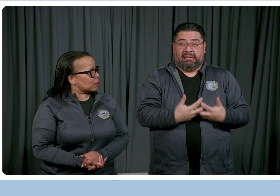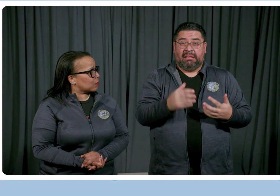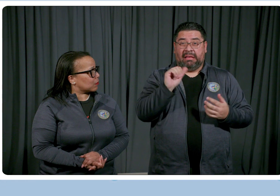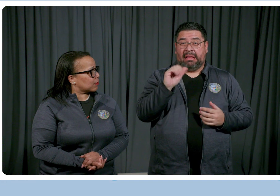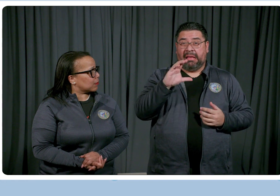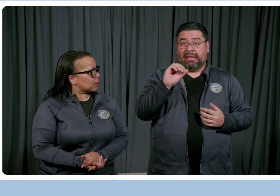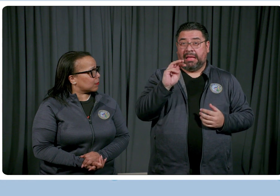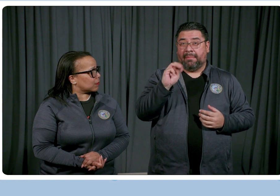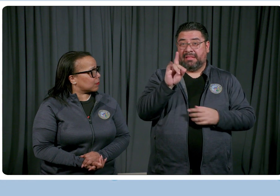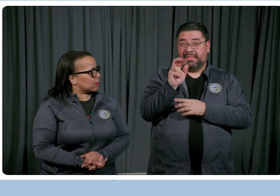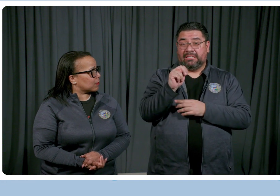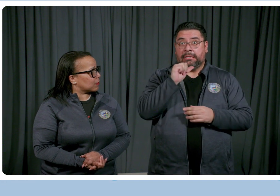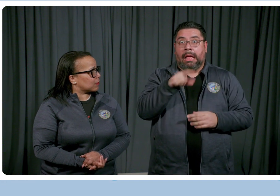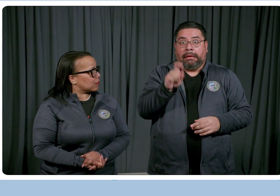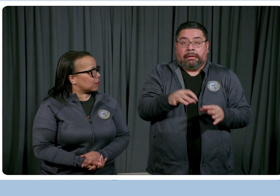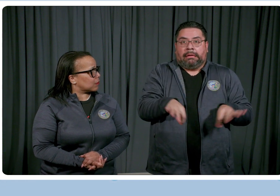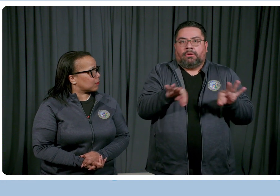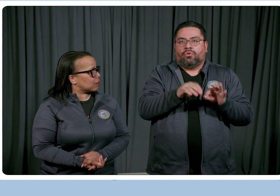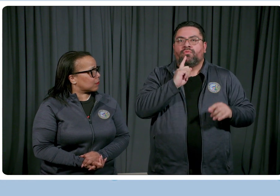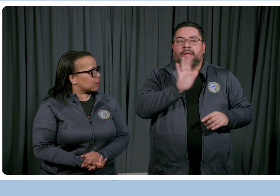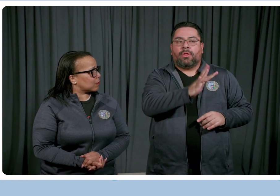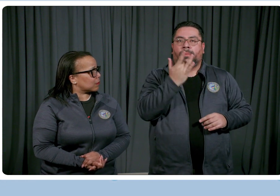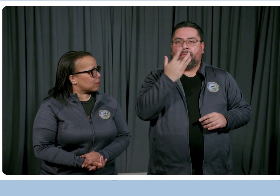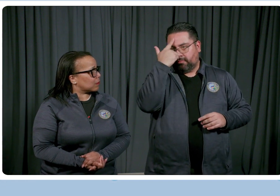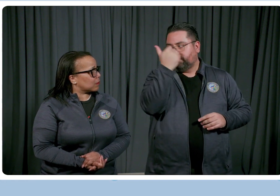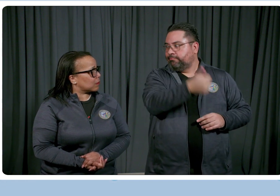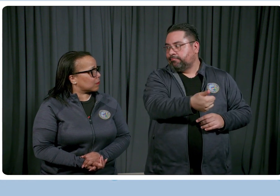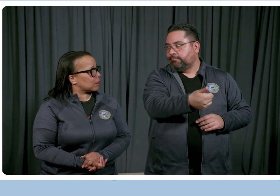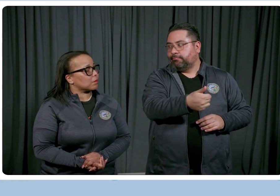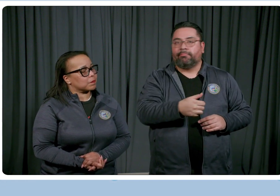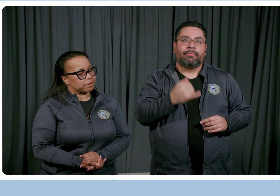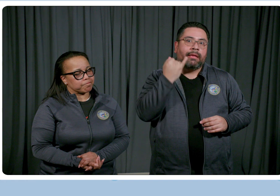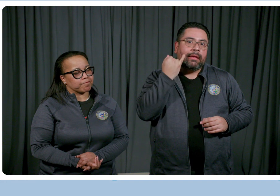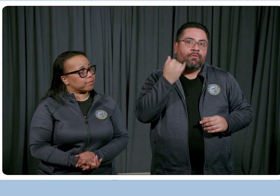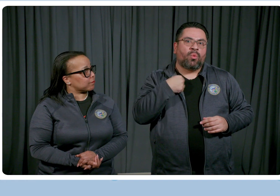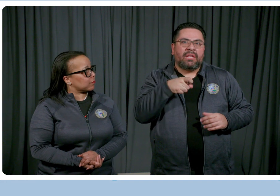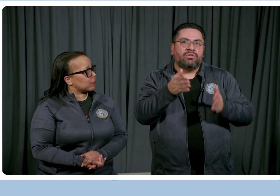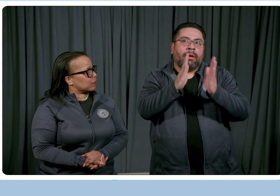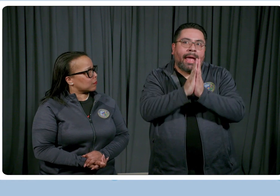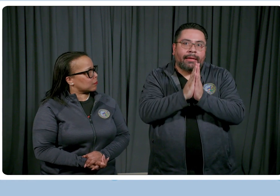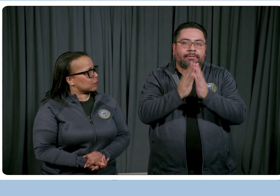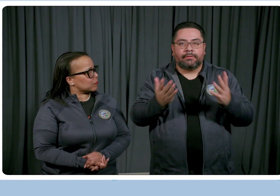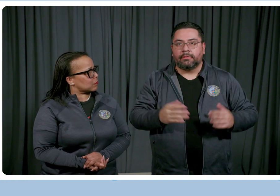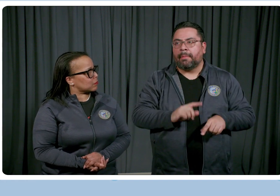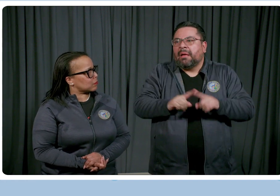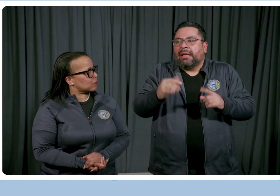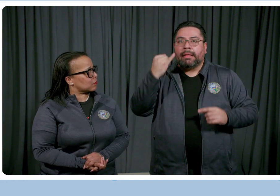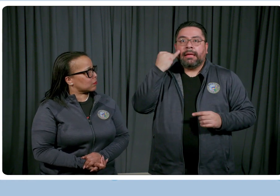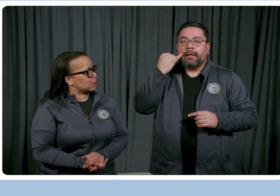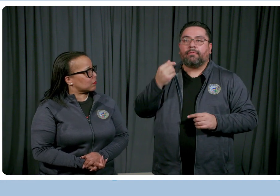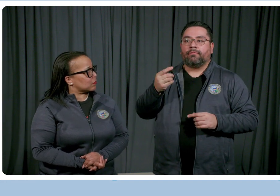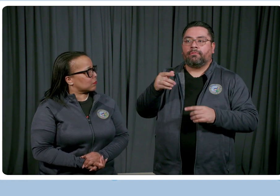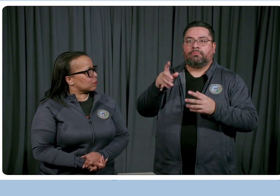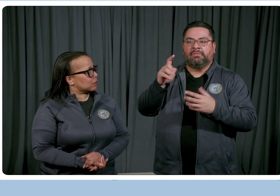isn't completely essential, then I really think it's up to the client and their preference as far as if we need to ask for something.